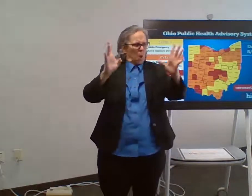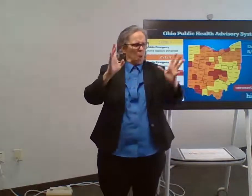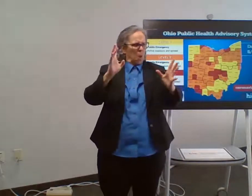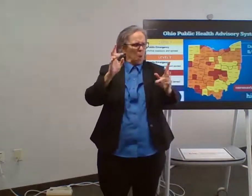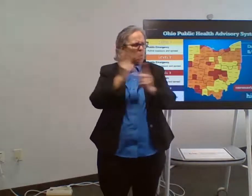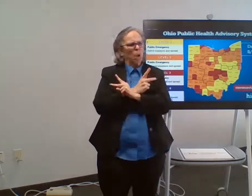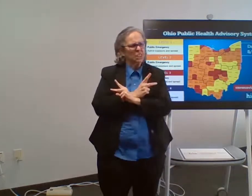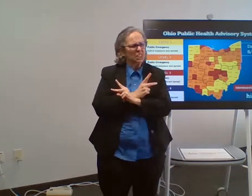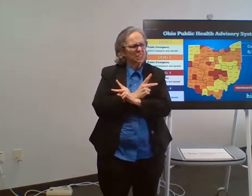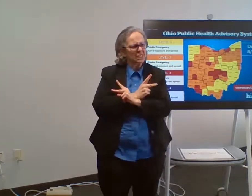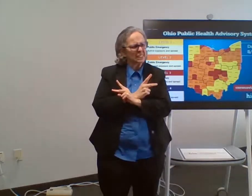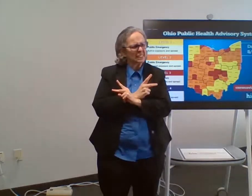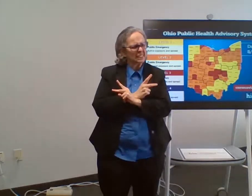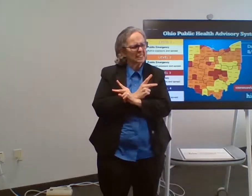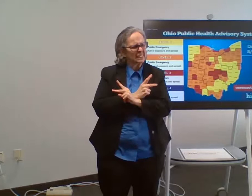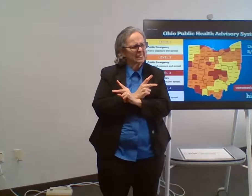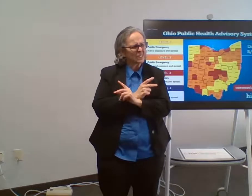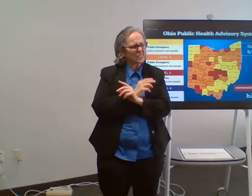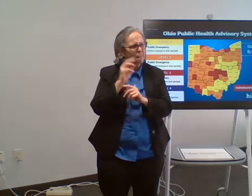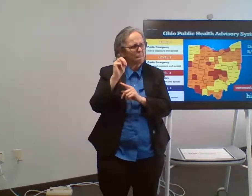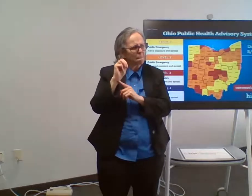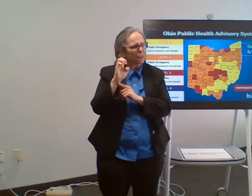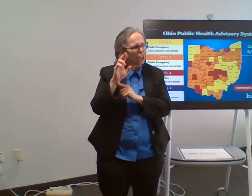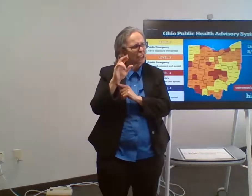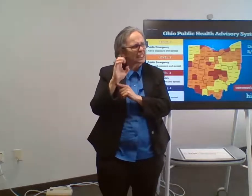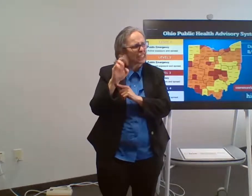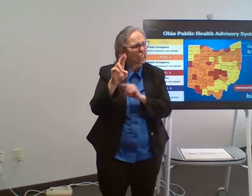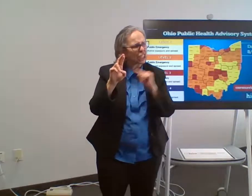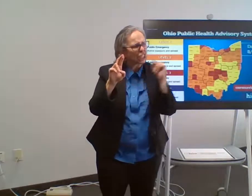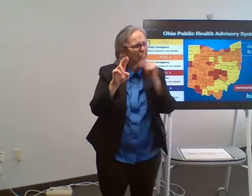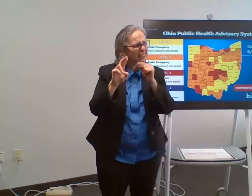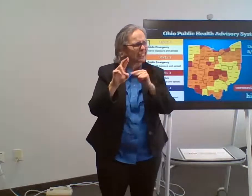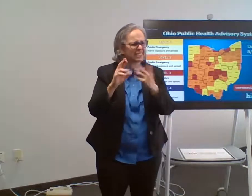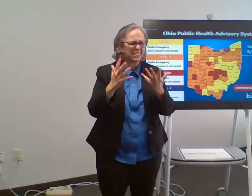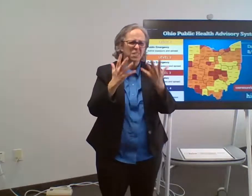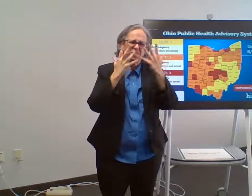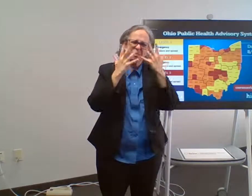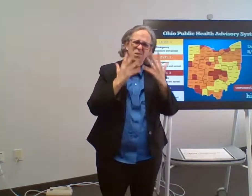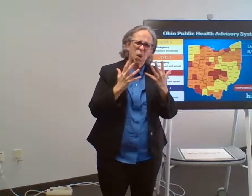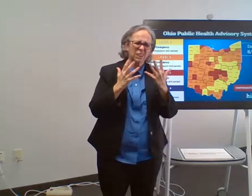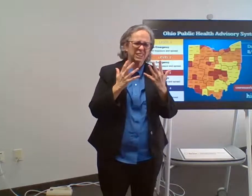And that's the news there, unfortunately. So